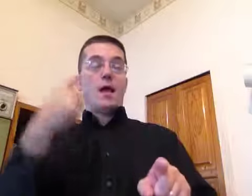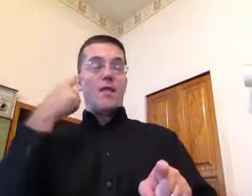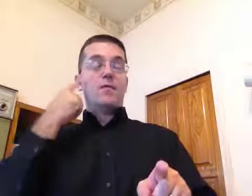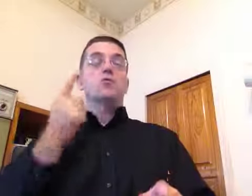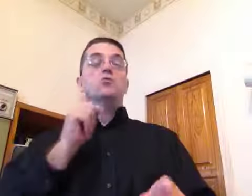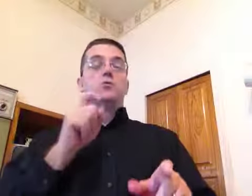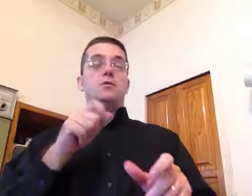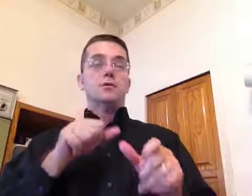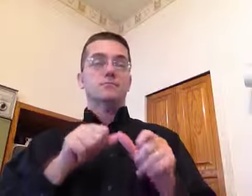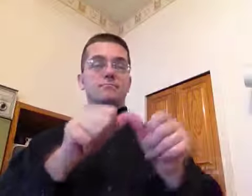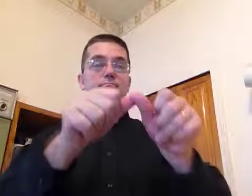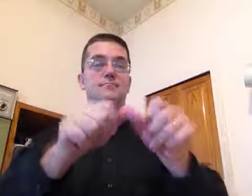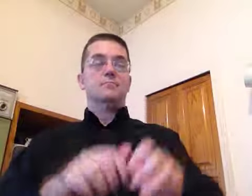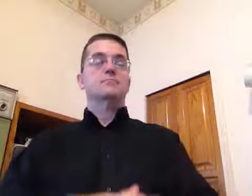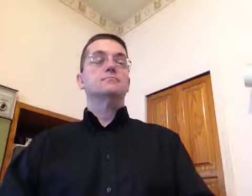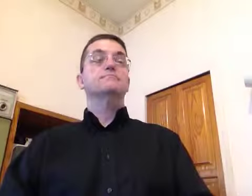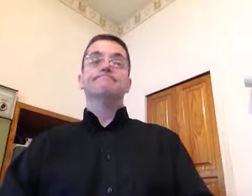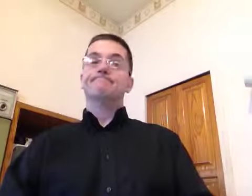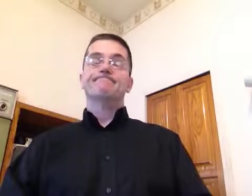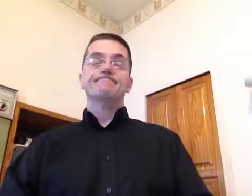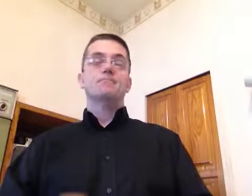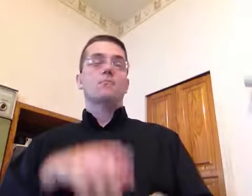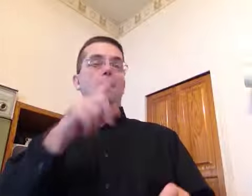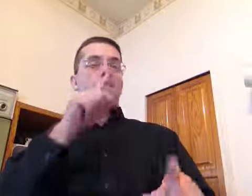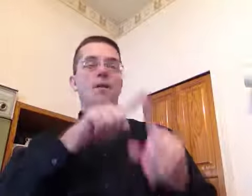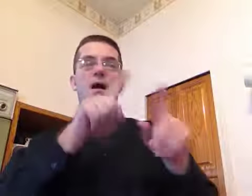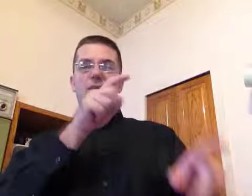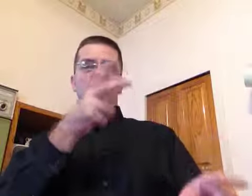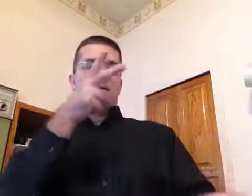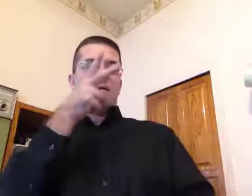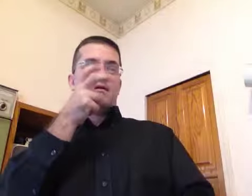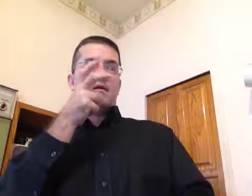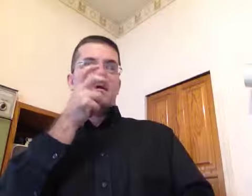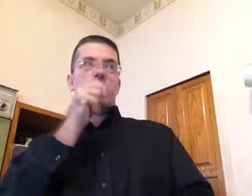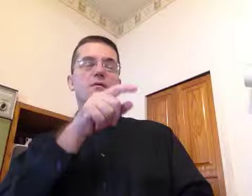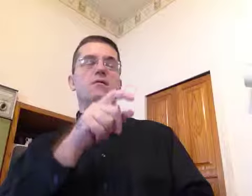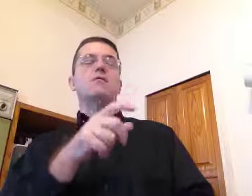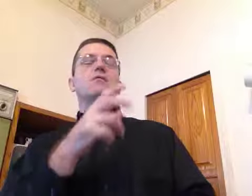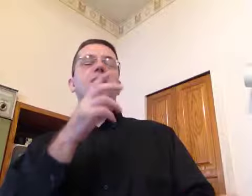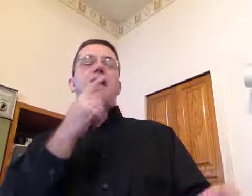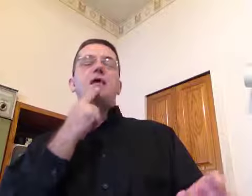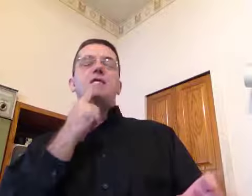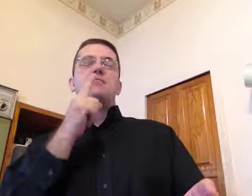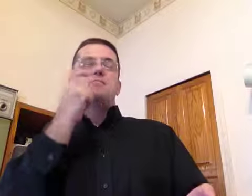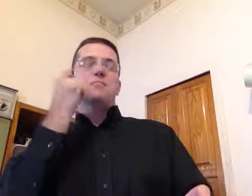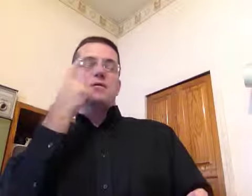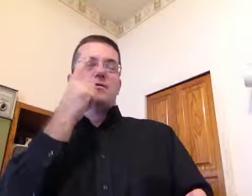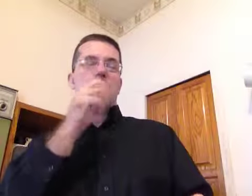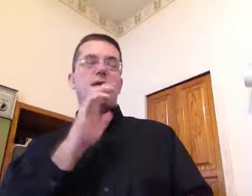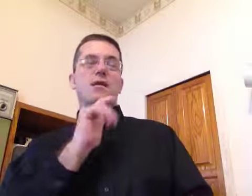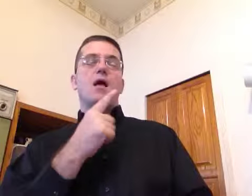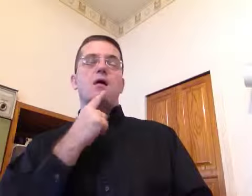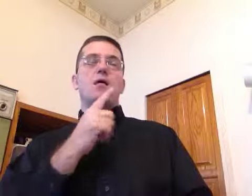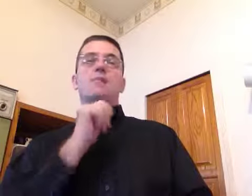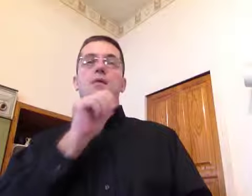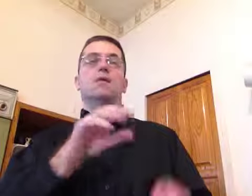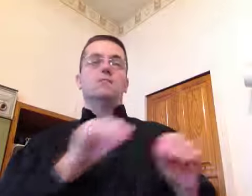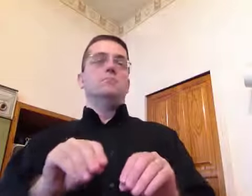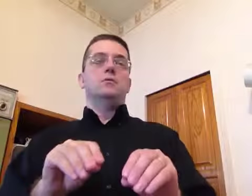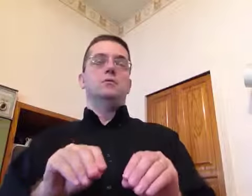That's what I think. But I think you need to hear her in the process of sticking with it, not just put your foot down and go, I'm not going to budge. I mean, there